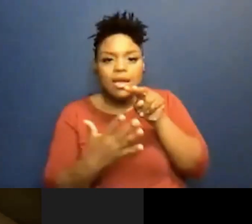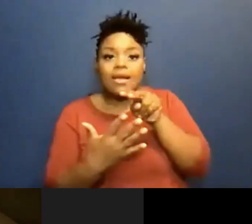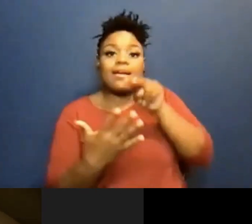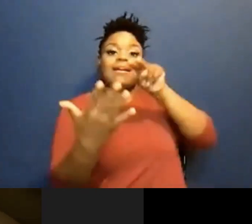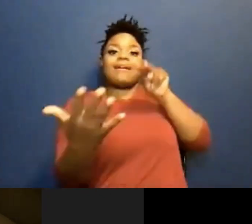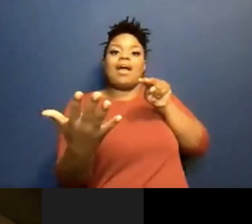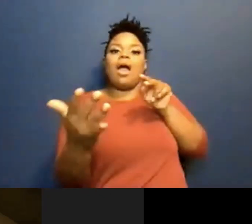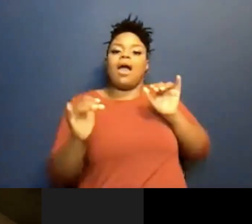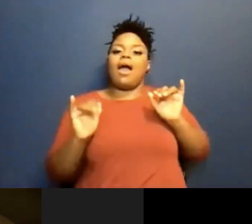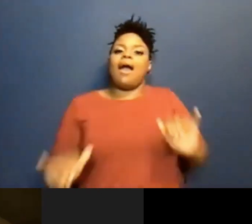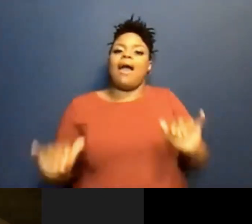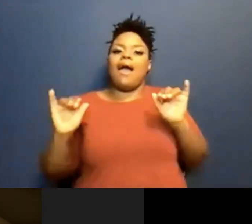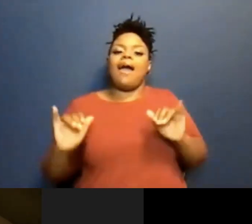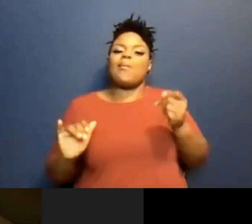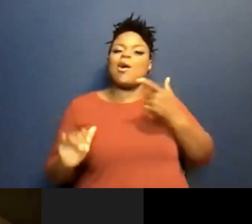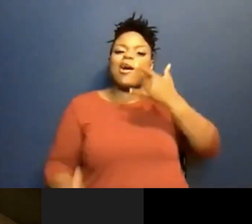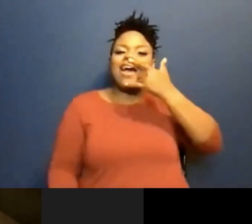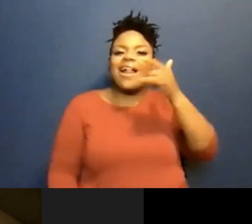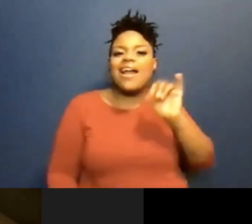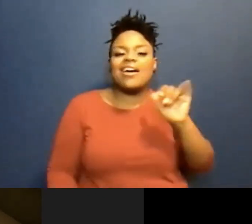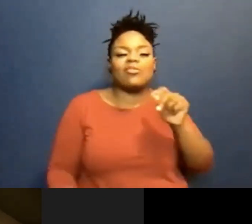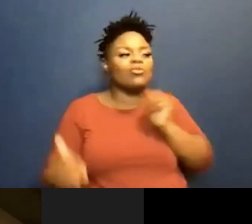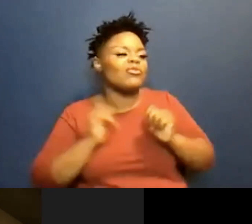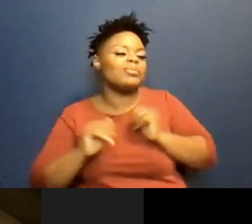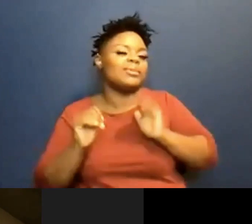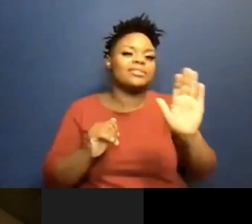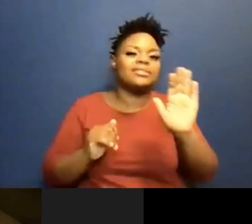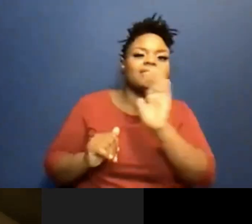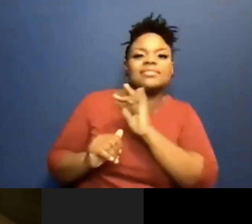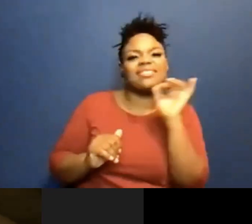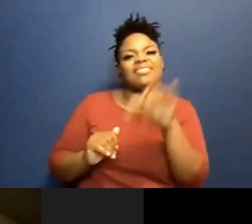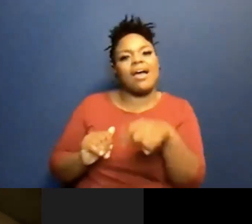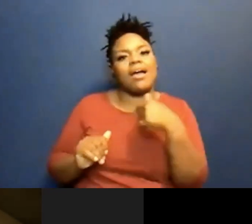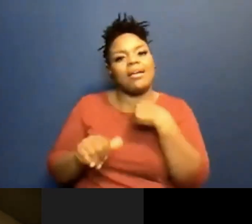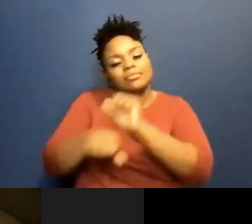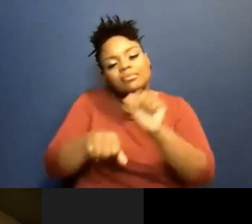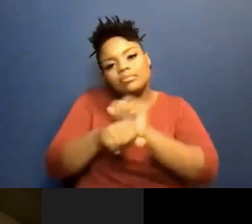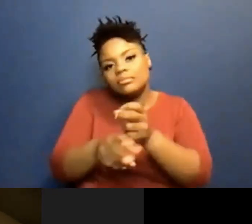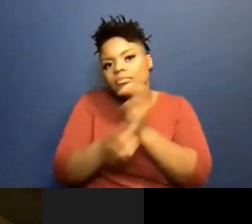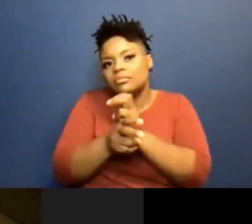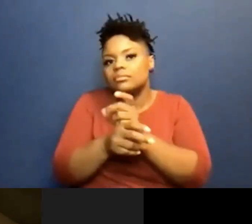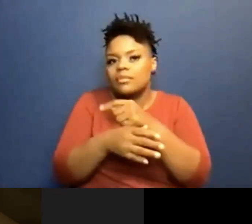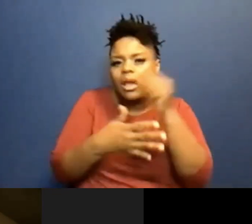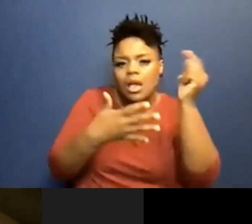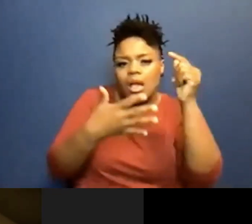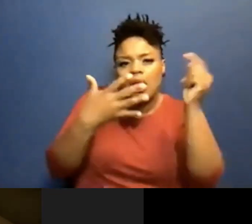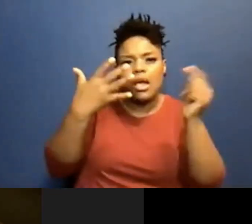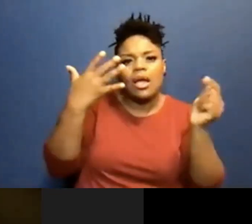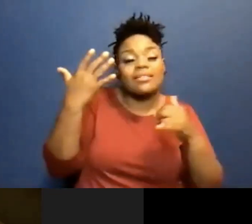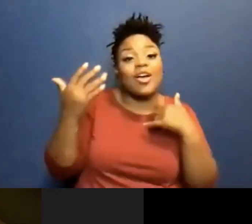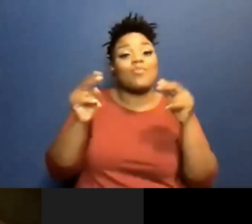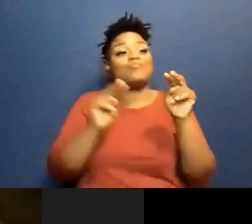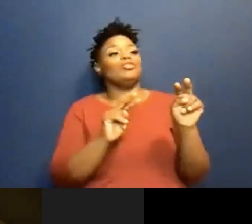and there was a product here at the end that I can now see and not just feel what it's like to be inside of that moment. So